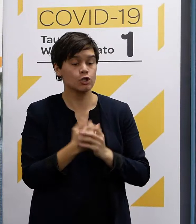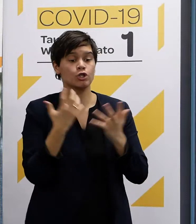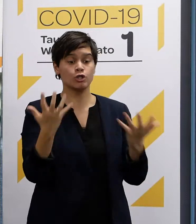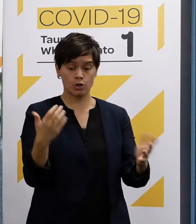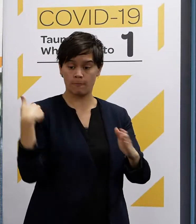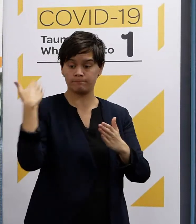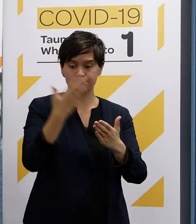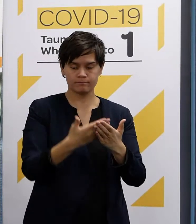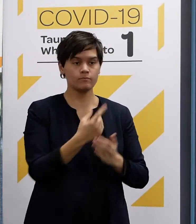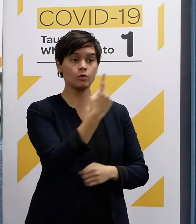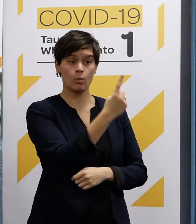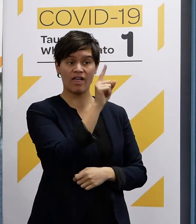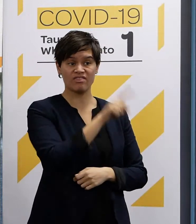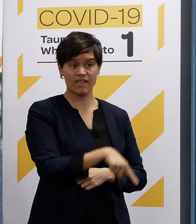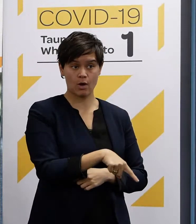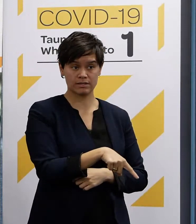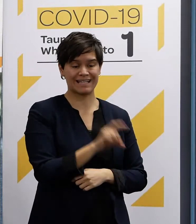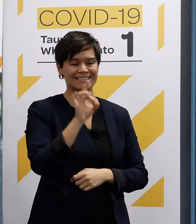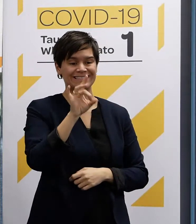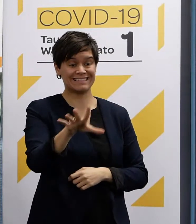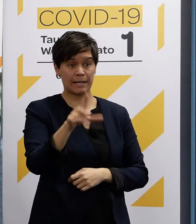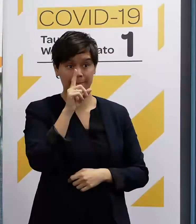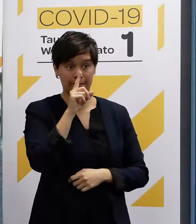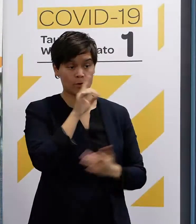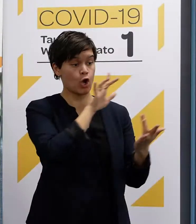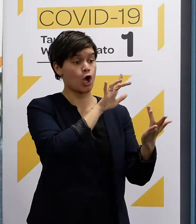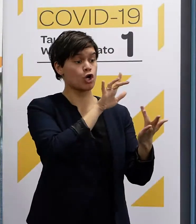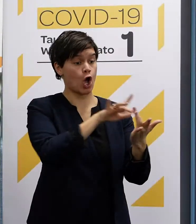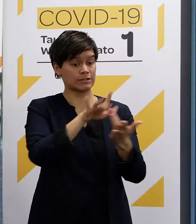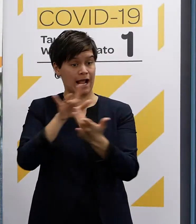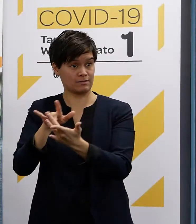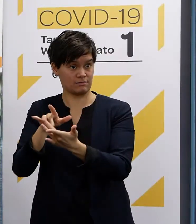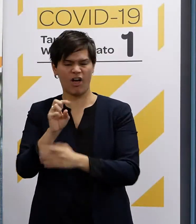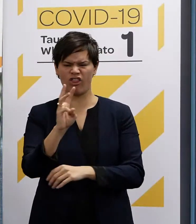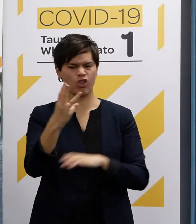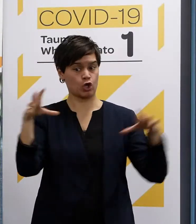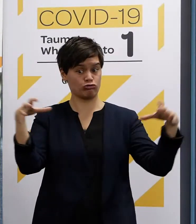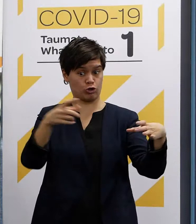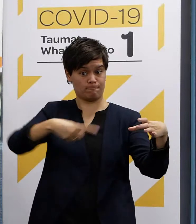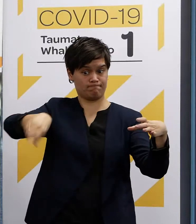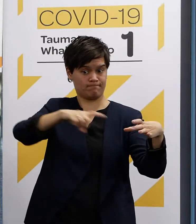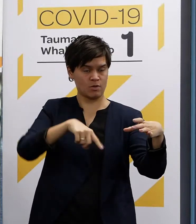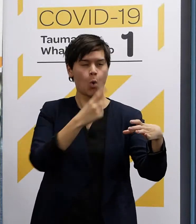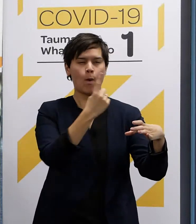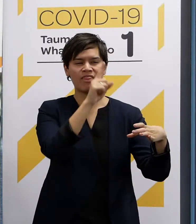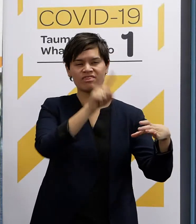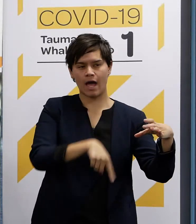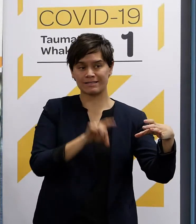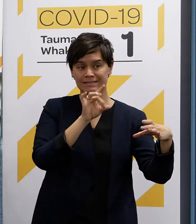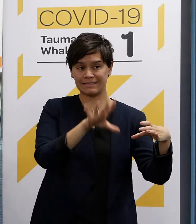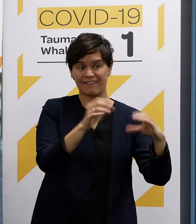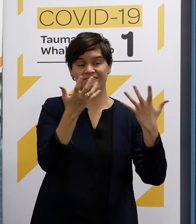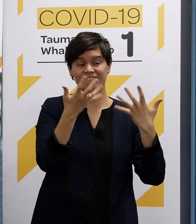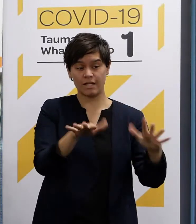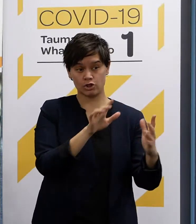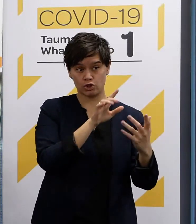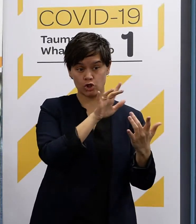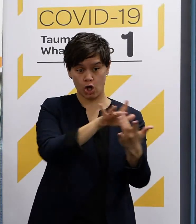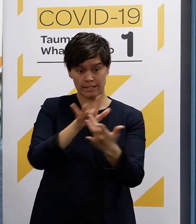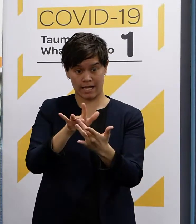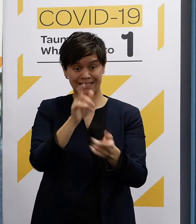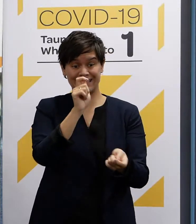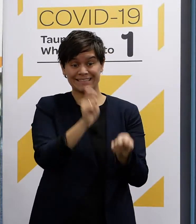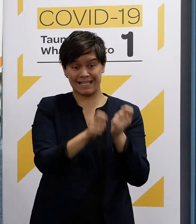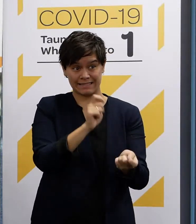date, 1,010 have been contacted, and we know have tested negative for COVID-19. Of